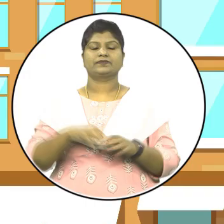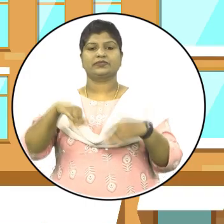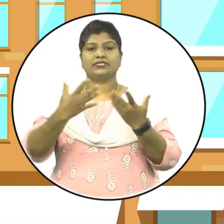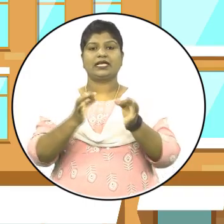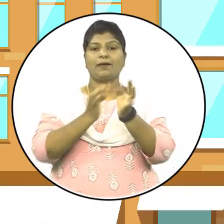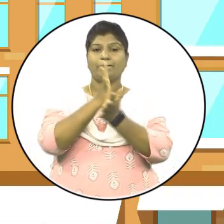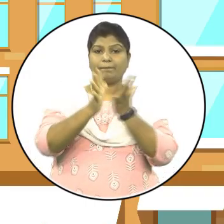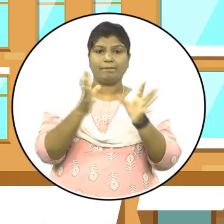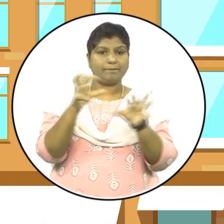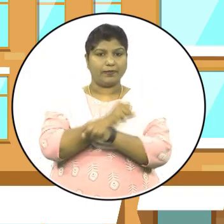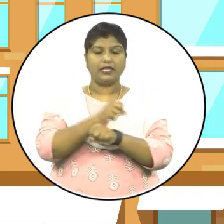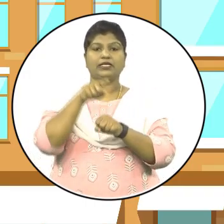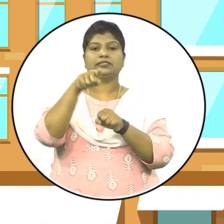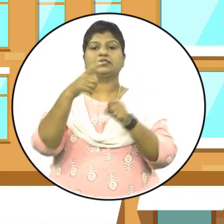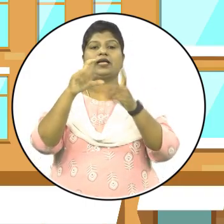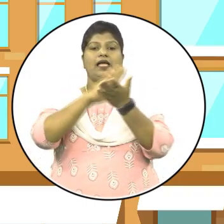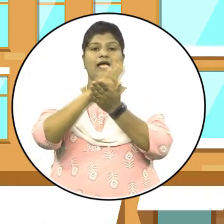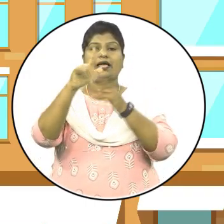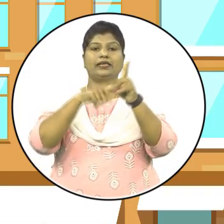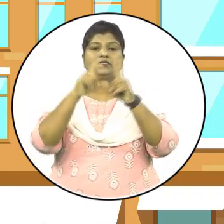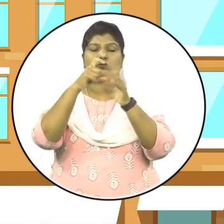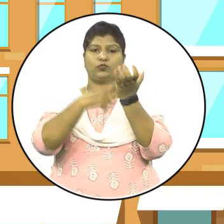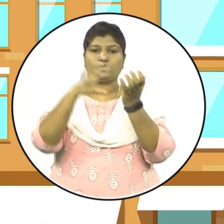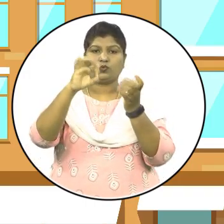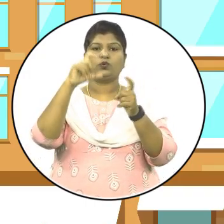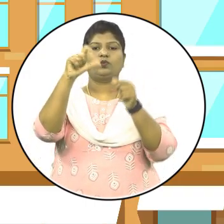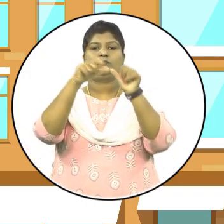unburnt hydrocarbons